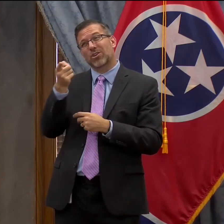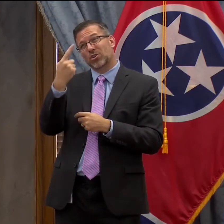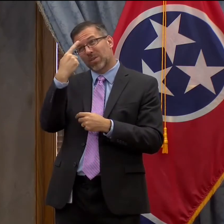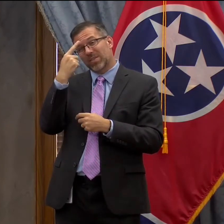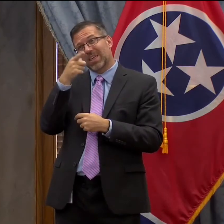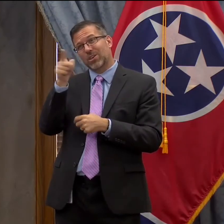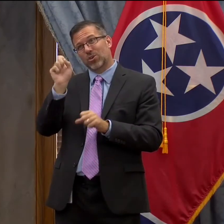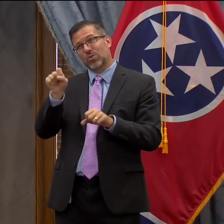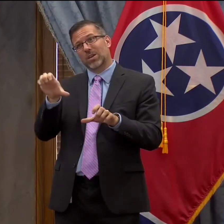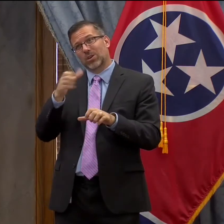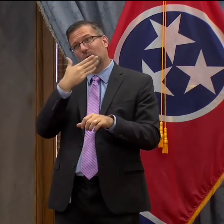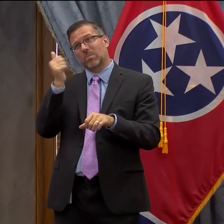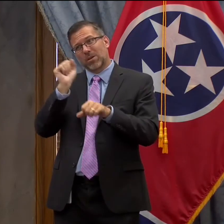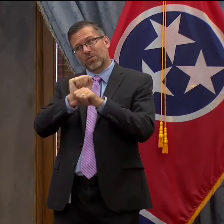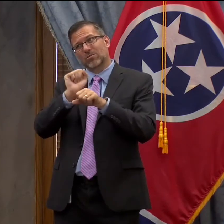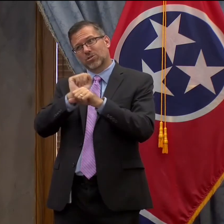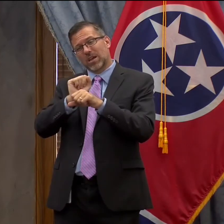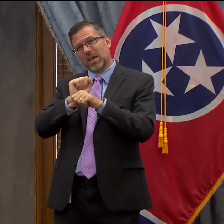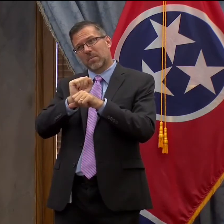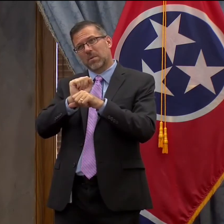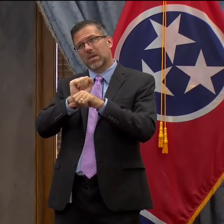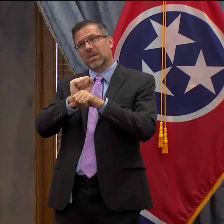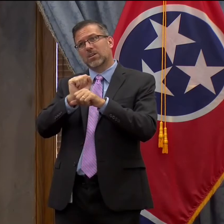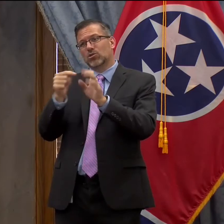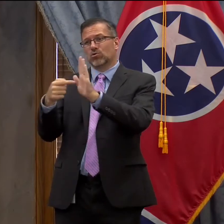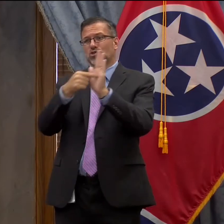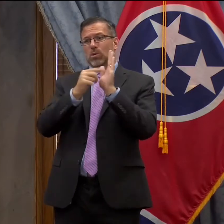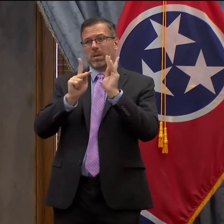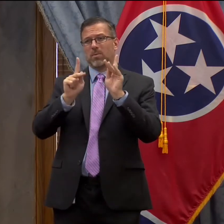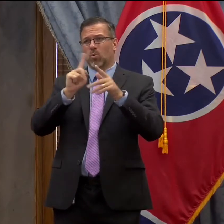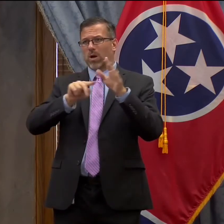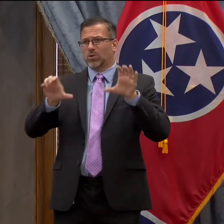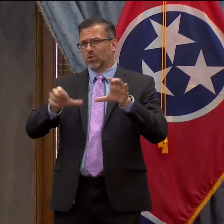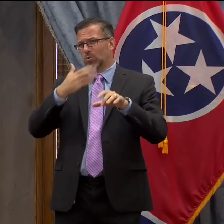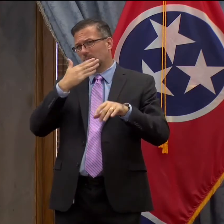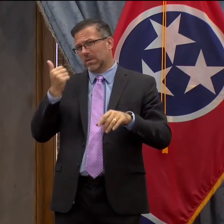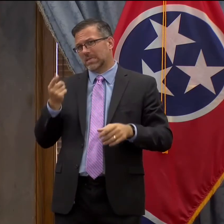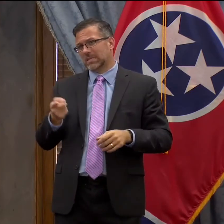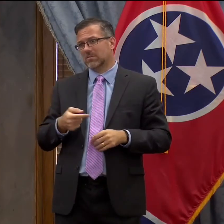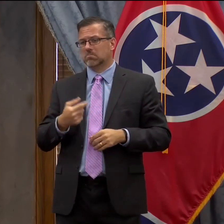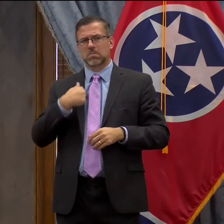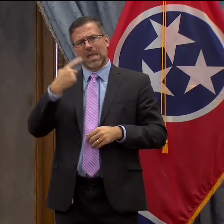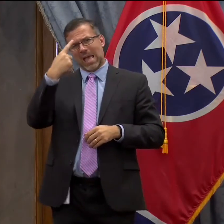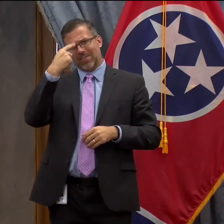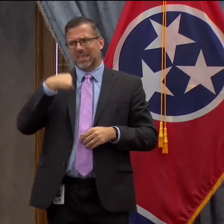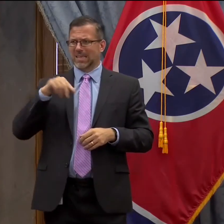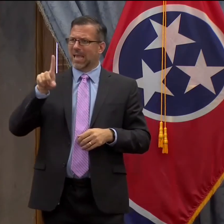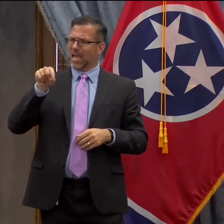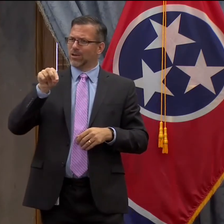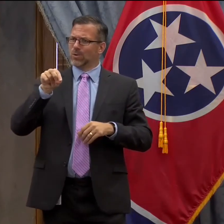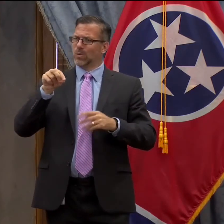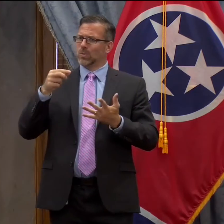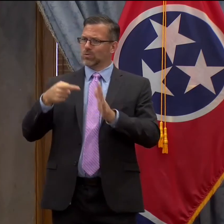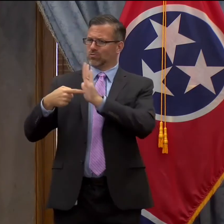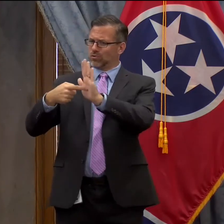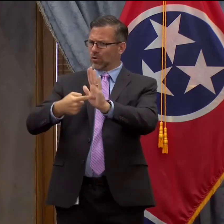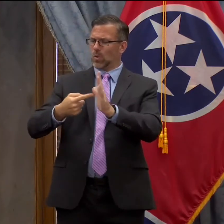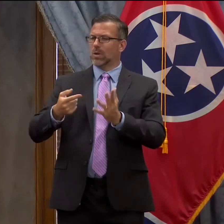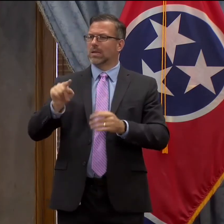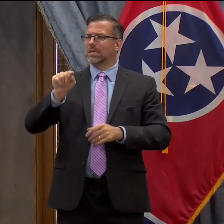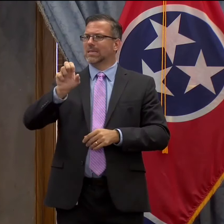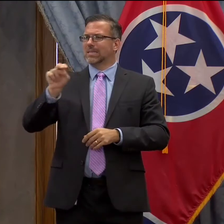do a better job of modeling what you say is good behavior? Yeah, I think I do model that. I think